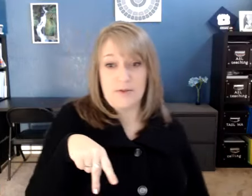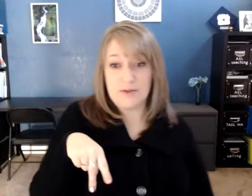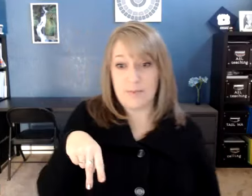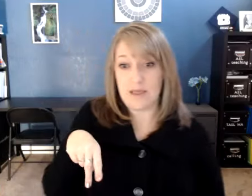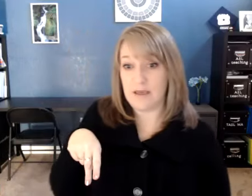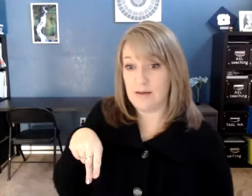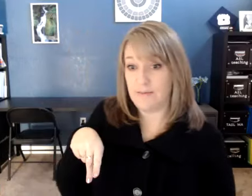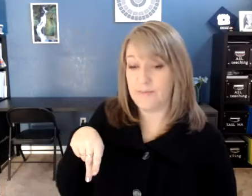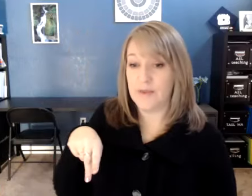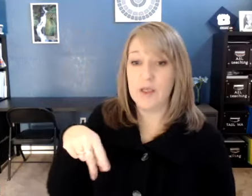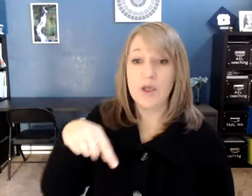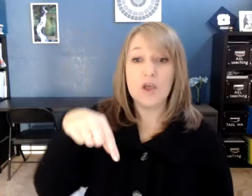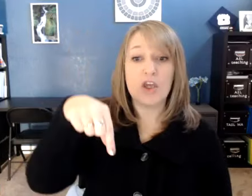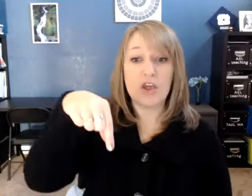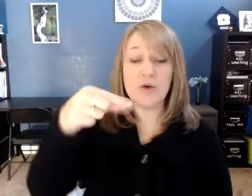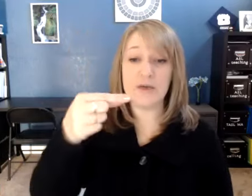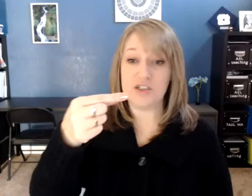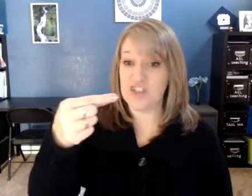there's P. Q is just